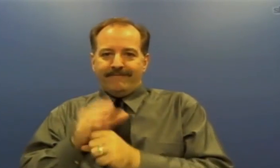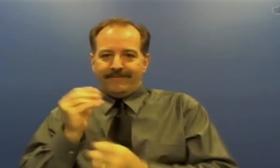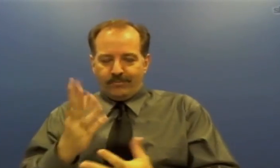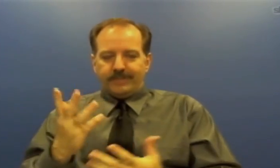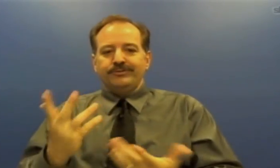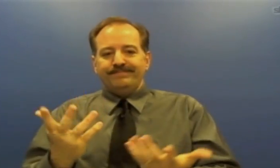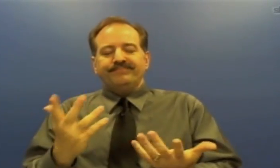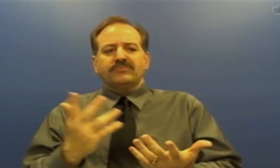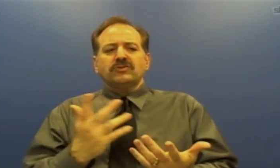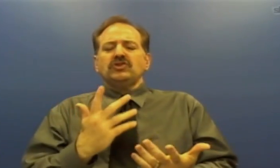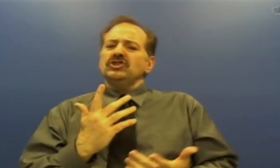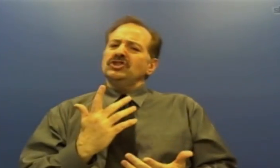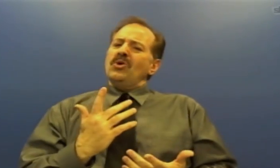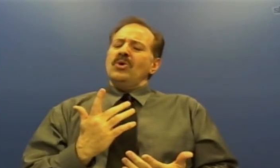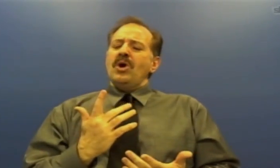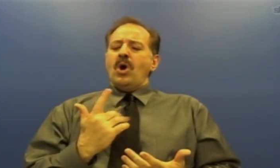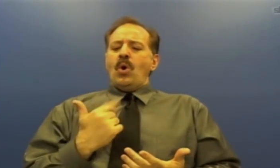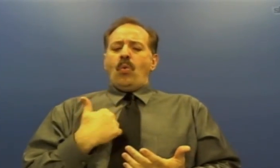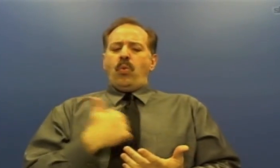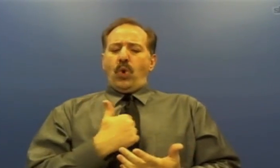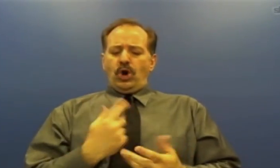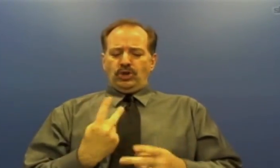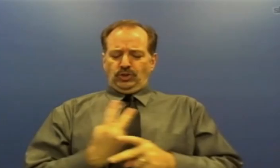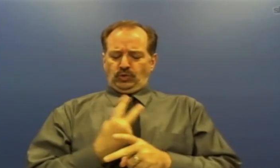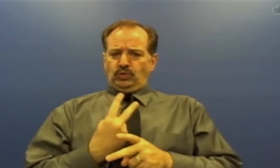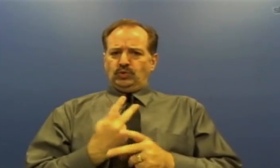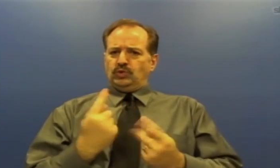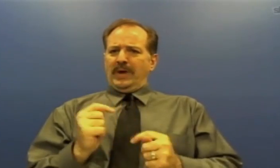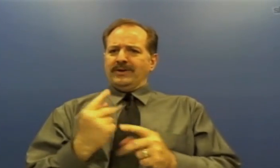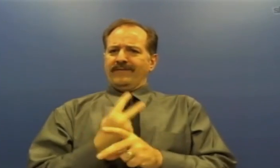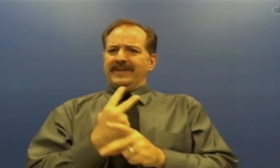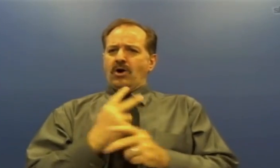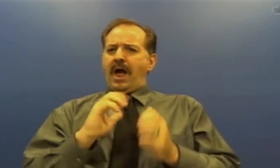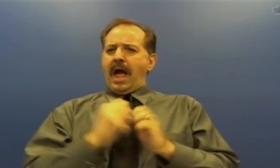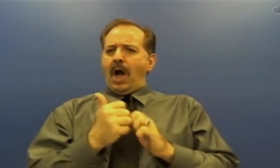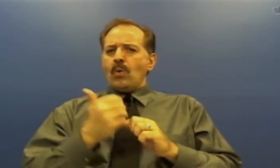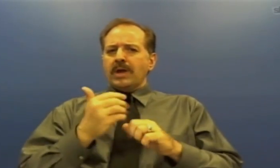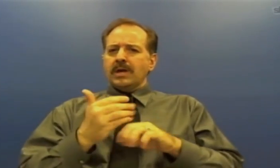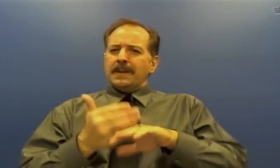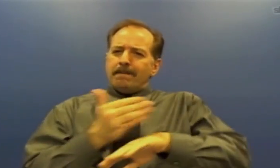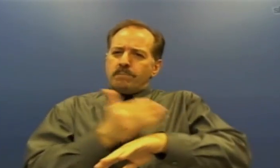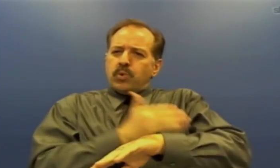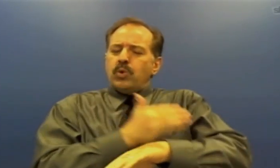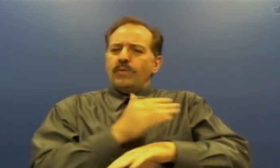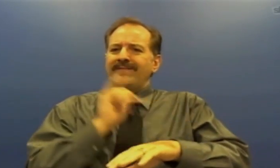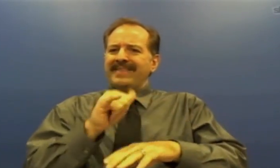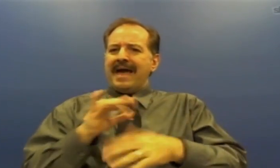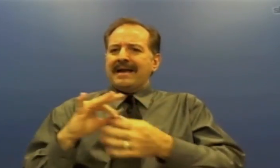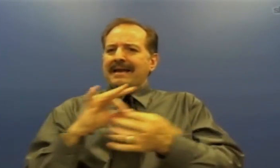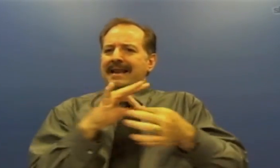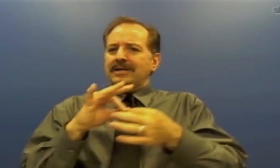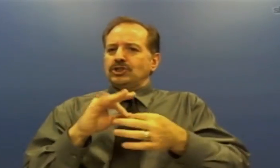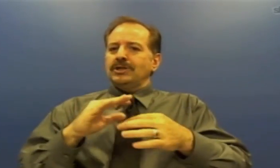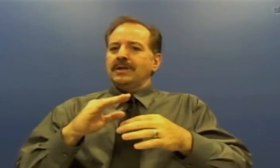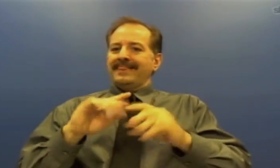get too much information or not enough information when it's from a healthcare professional. So I'm trying to figure out a way that we can improve